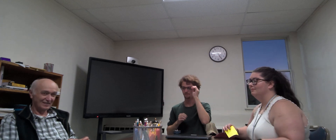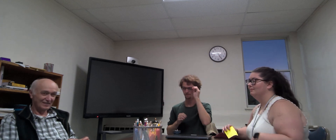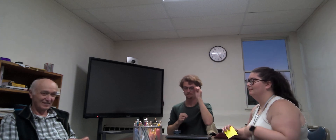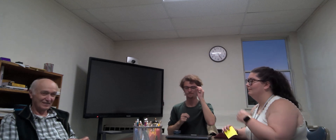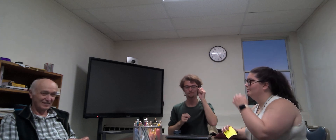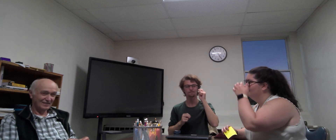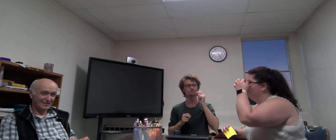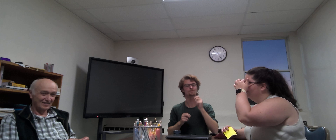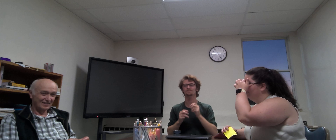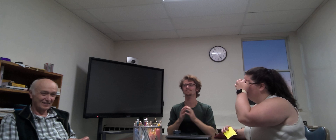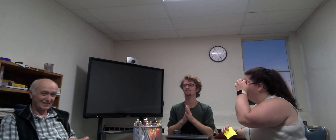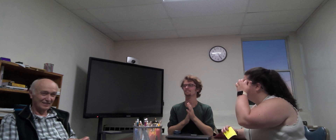No.